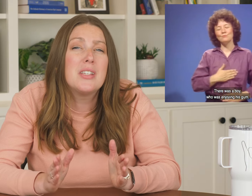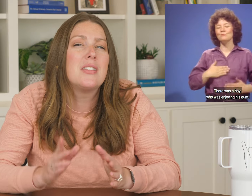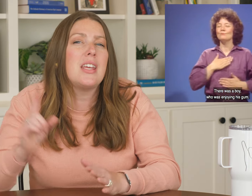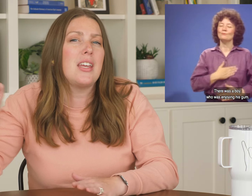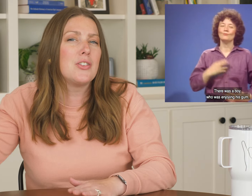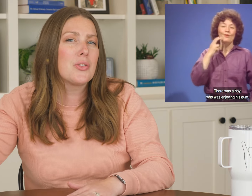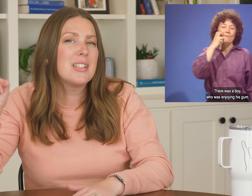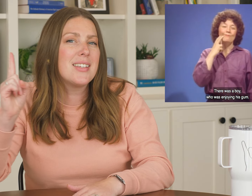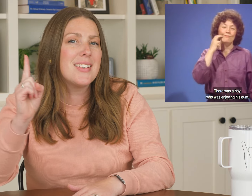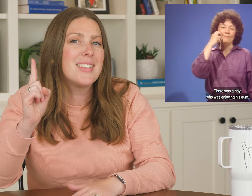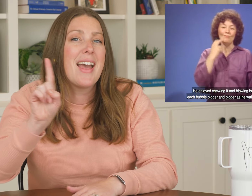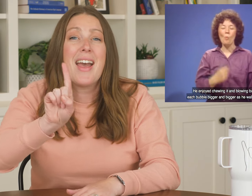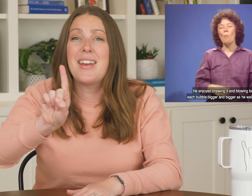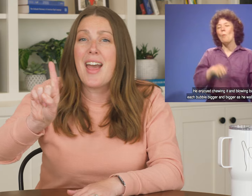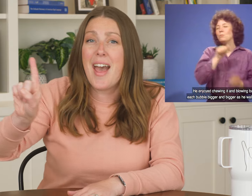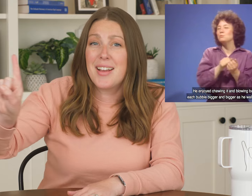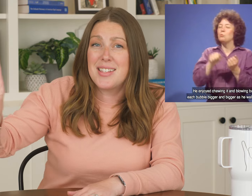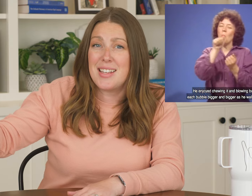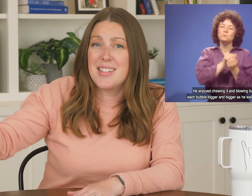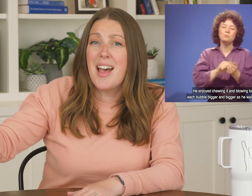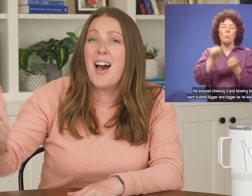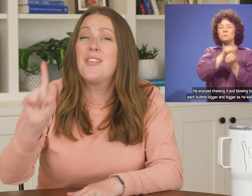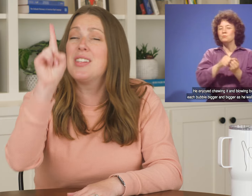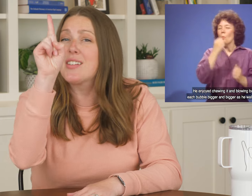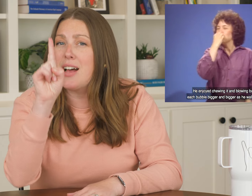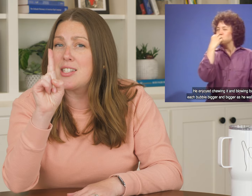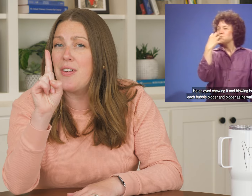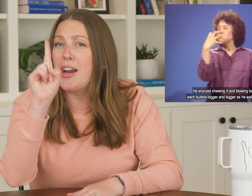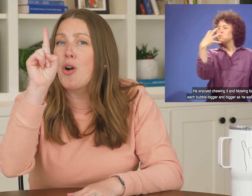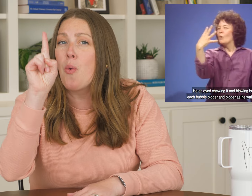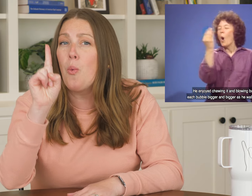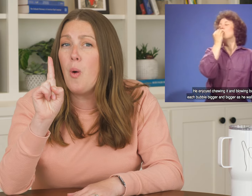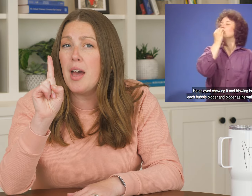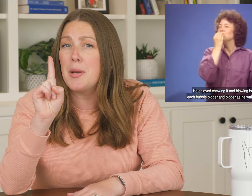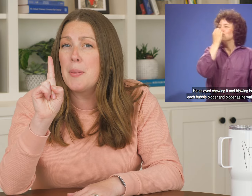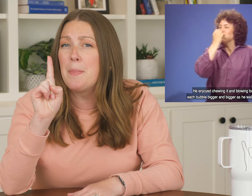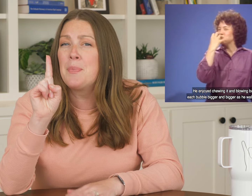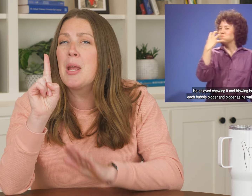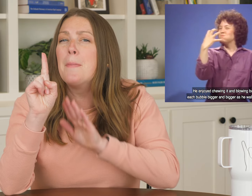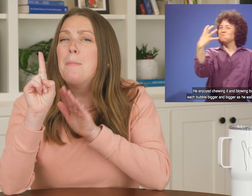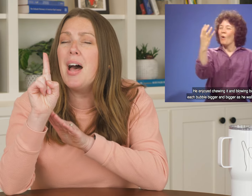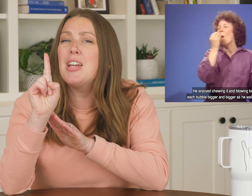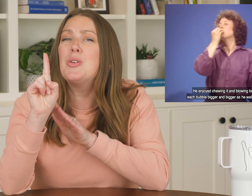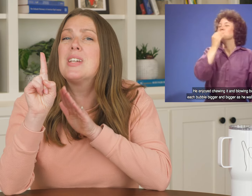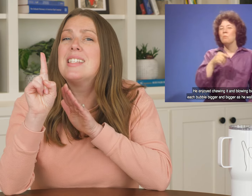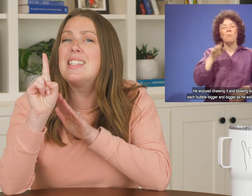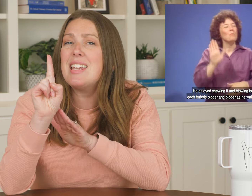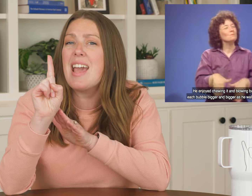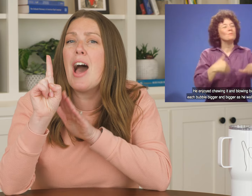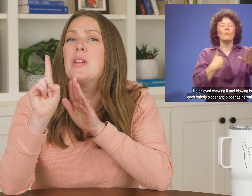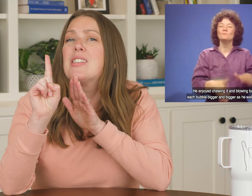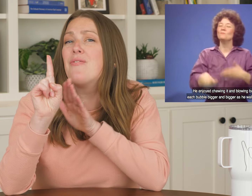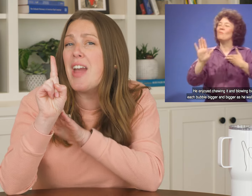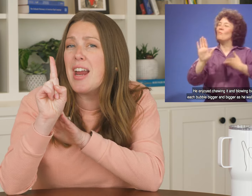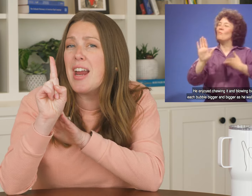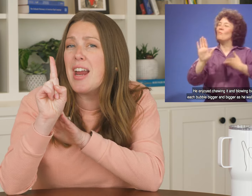the entrances and exits of this classifier 1. But you can see how it's varying